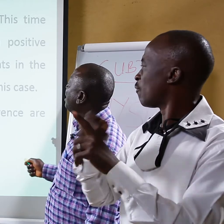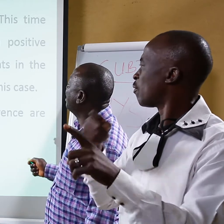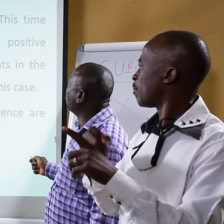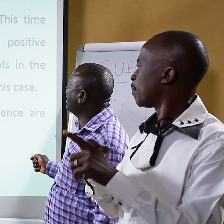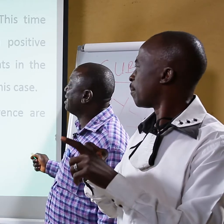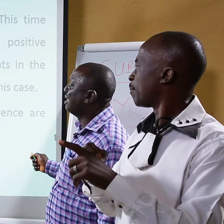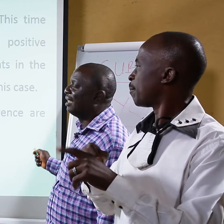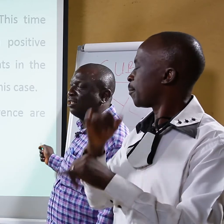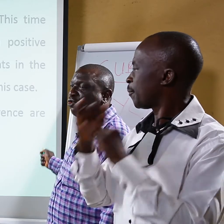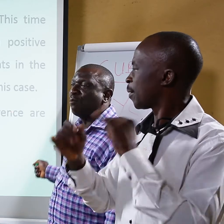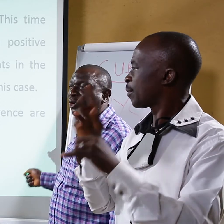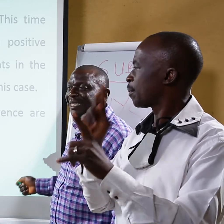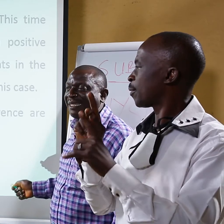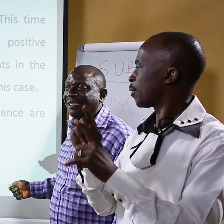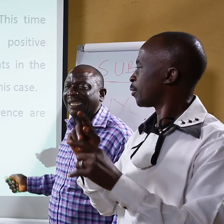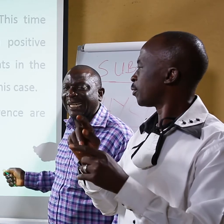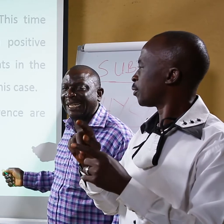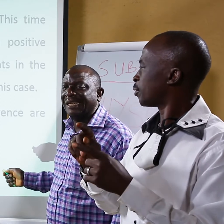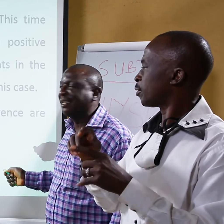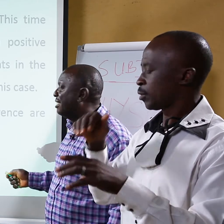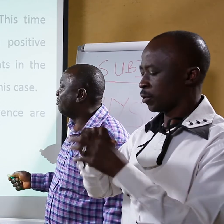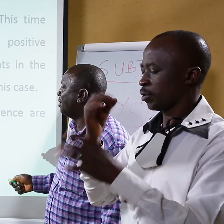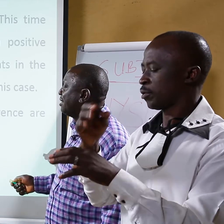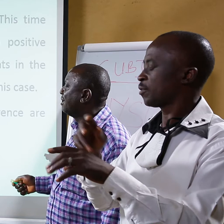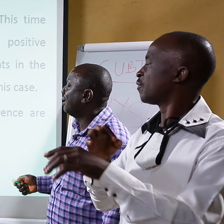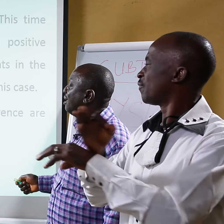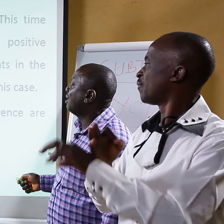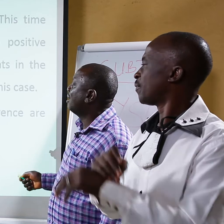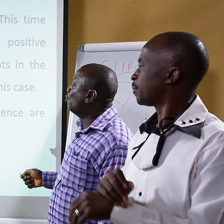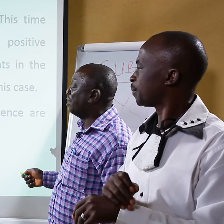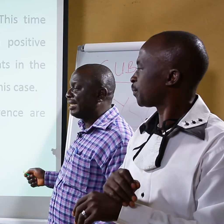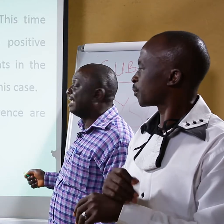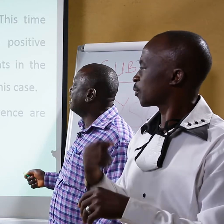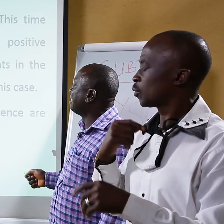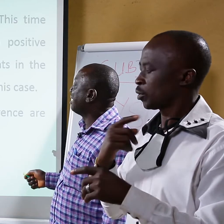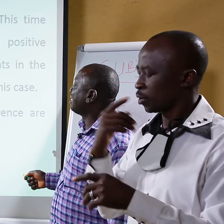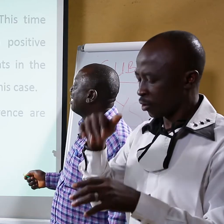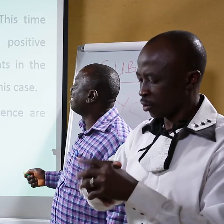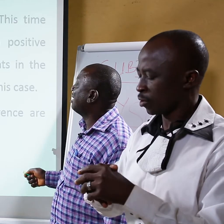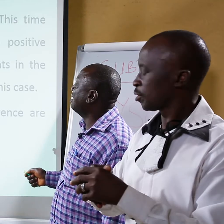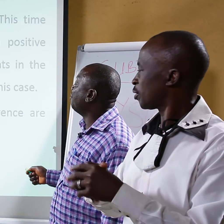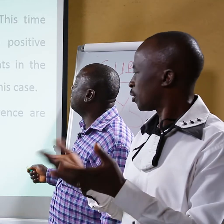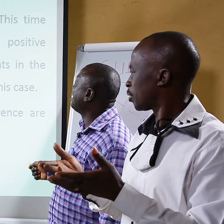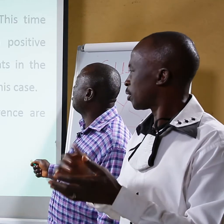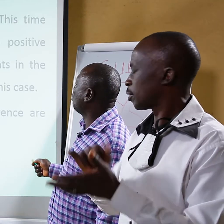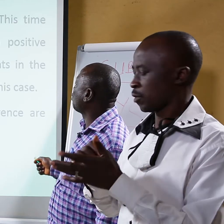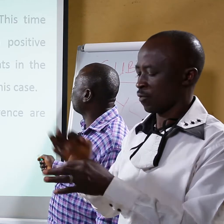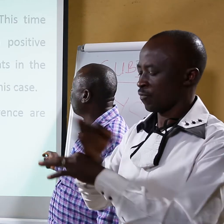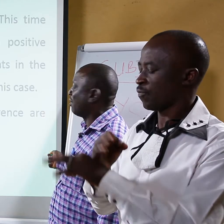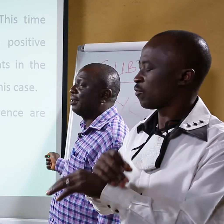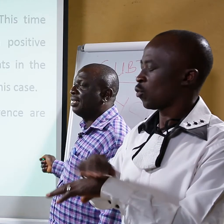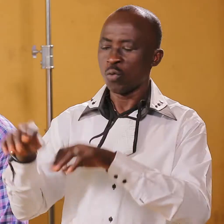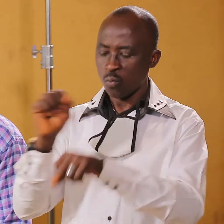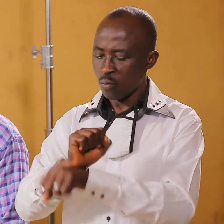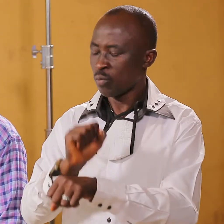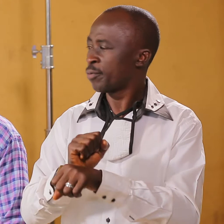from infinity to points in the field. We say in this case that the field does